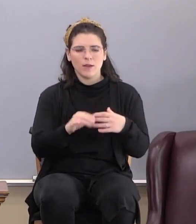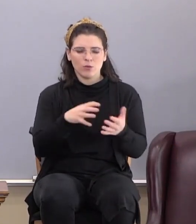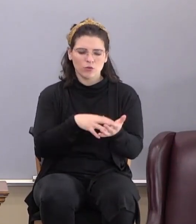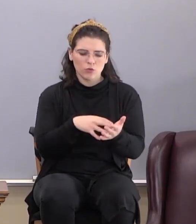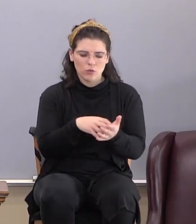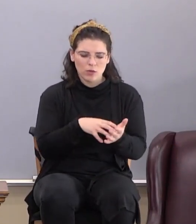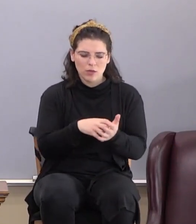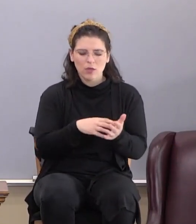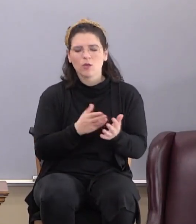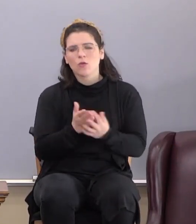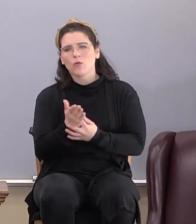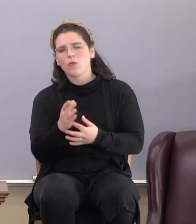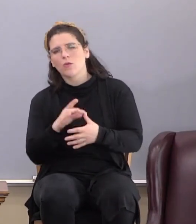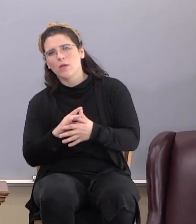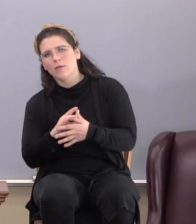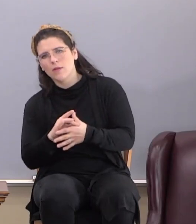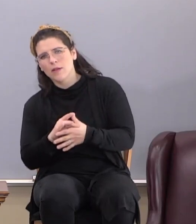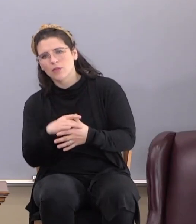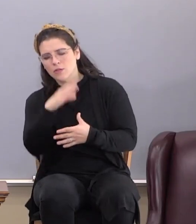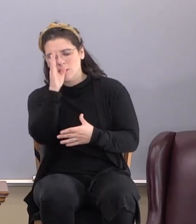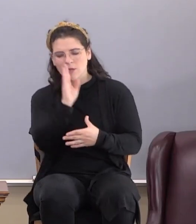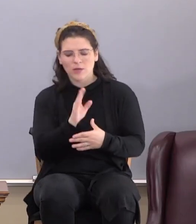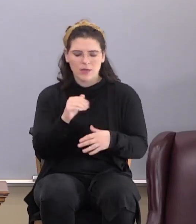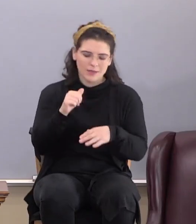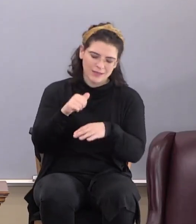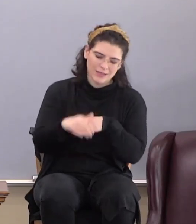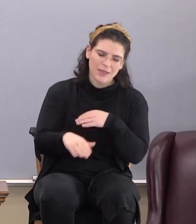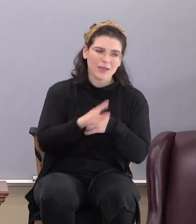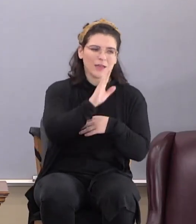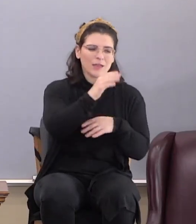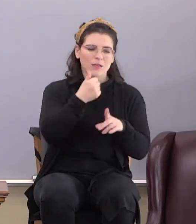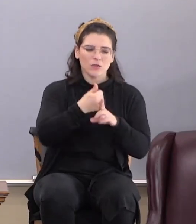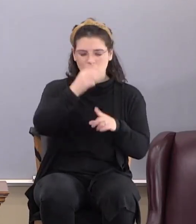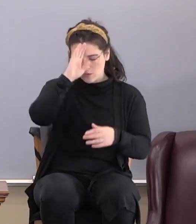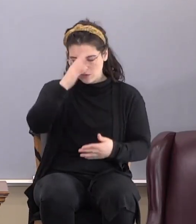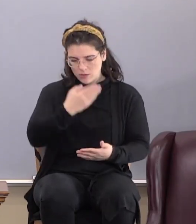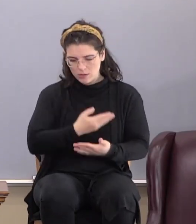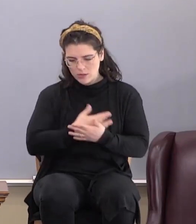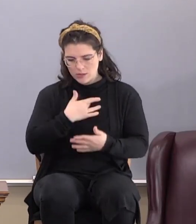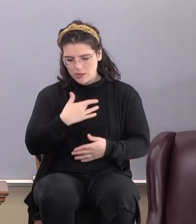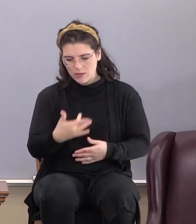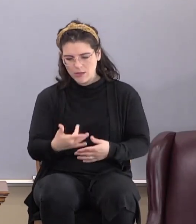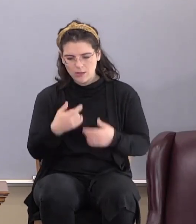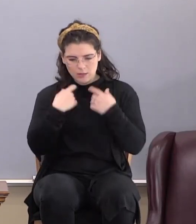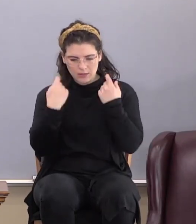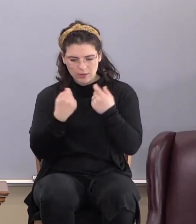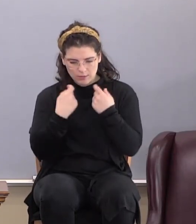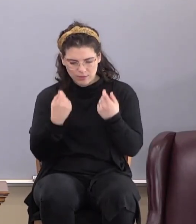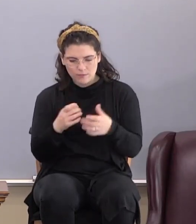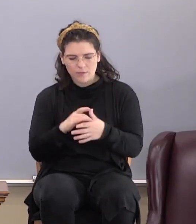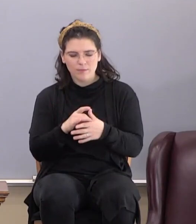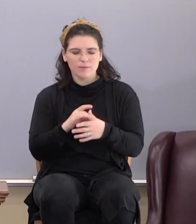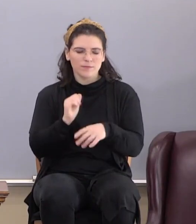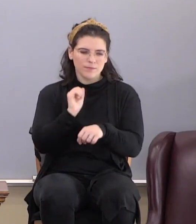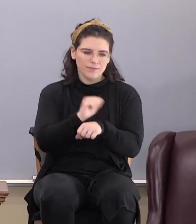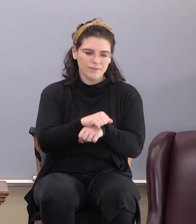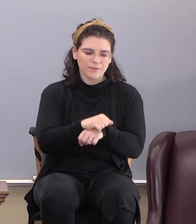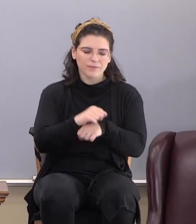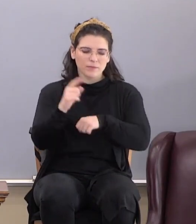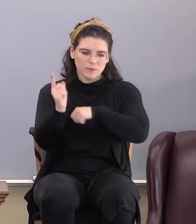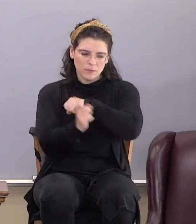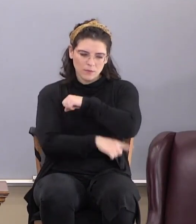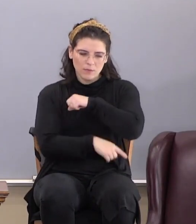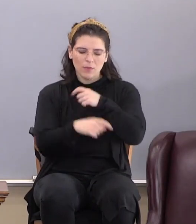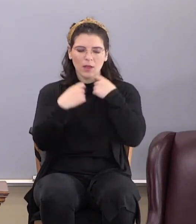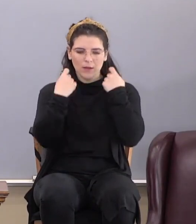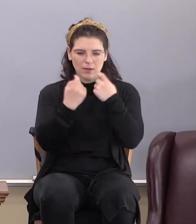weak through the flesh, God sending his own Son in the likeness of sinful flesh, and for sin condemned sin in